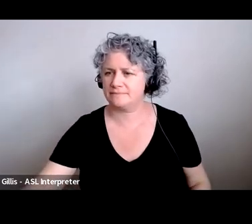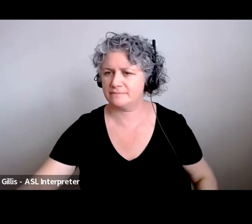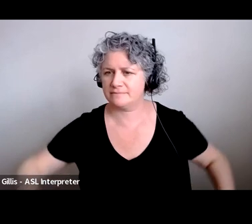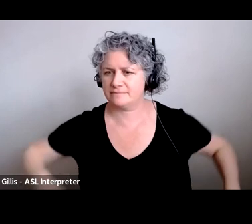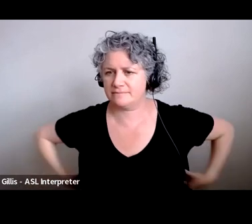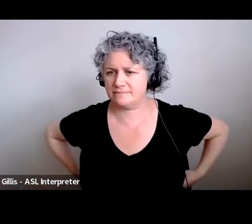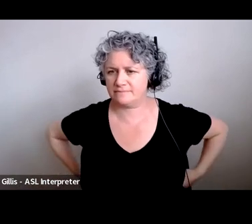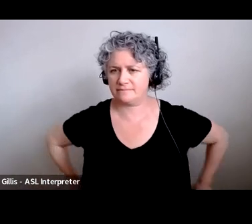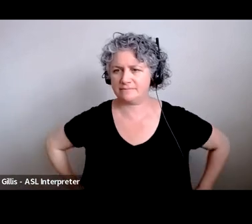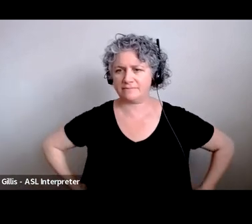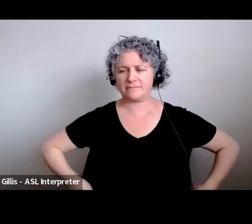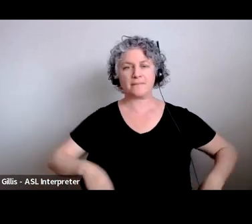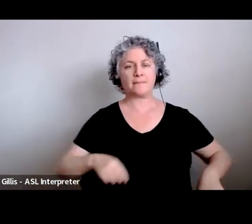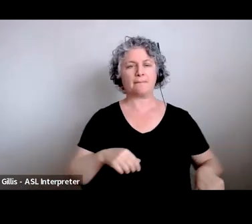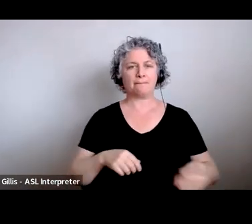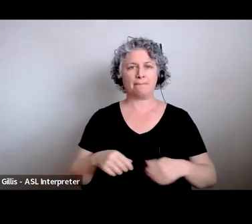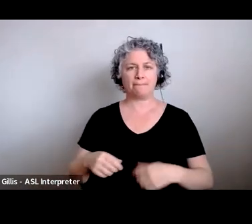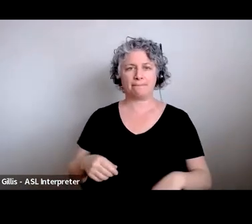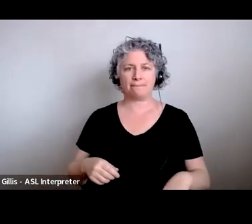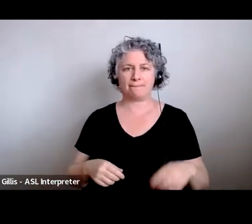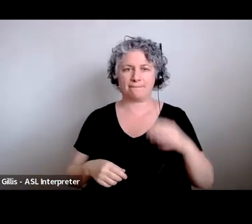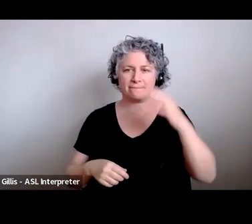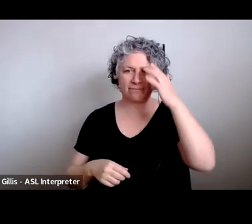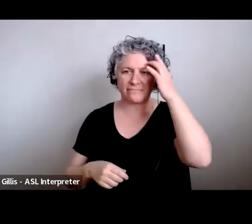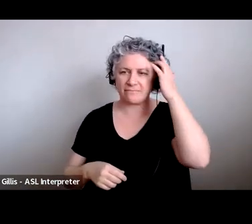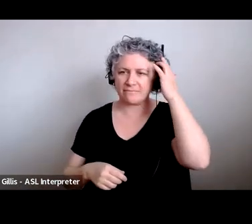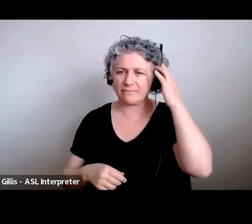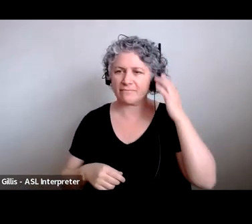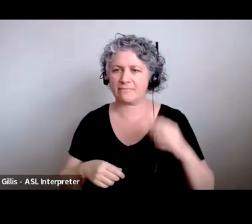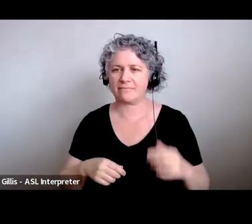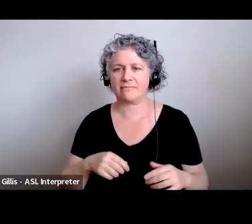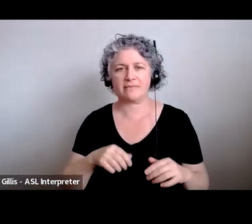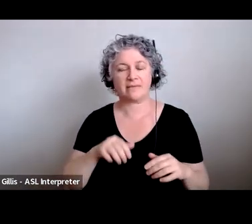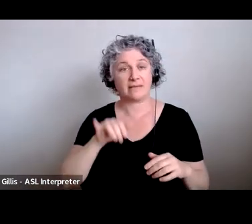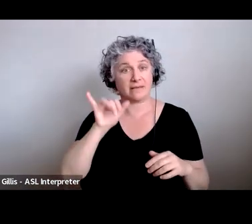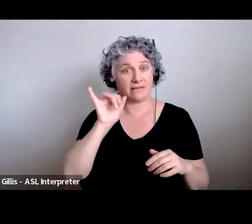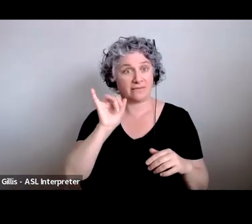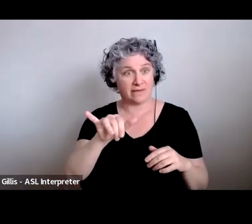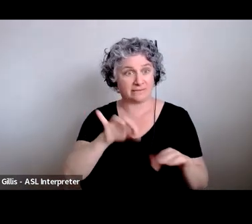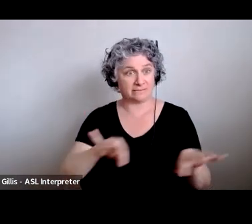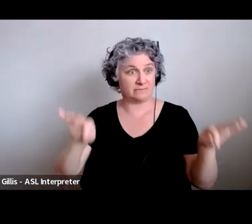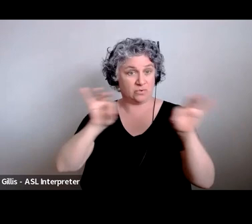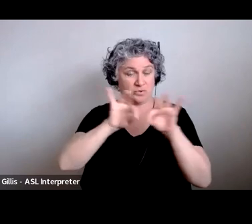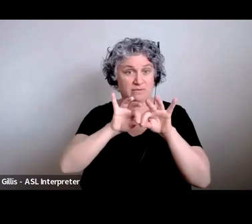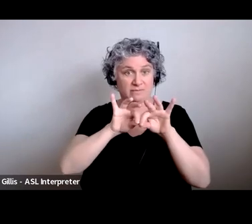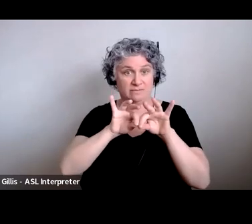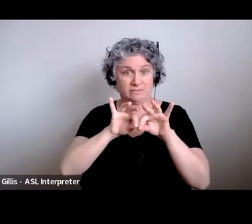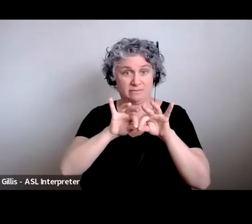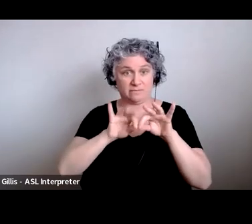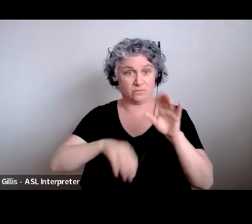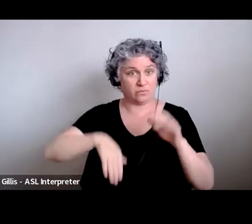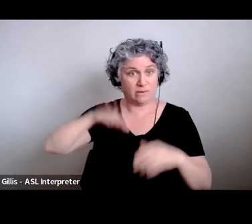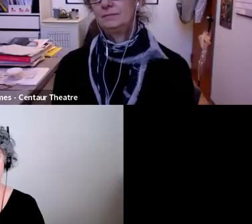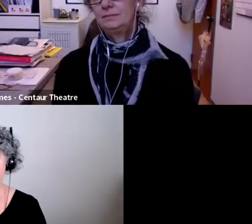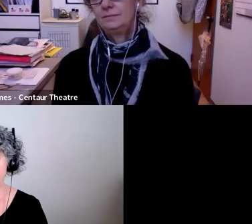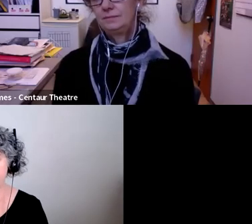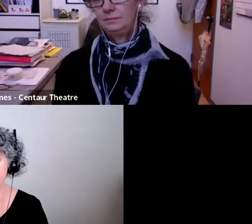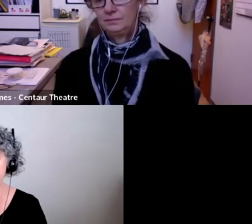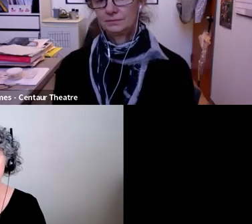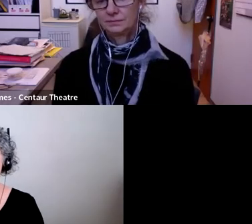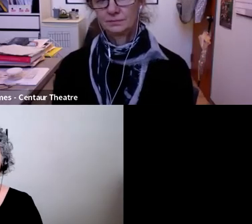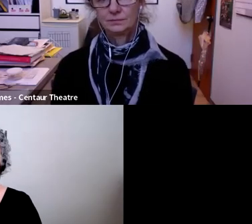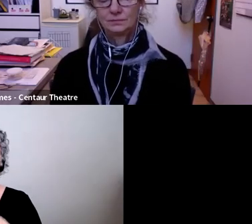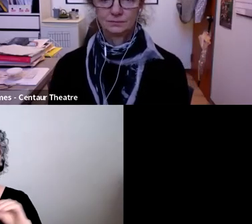really fascinating, because as somebody who grew up in Edmonton and moved to Montreal to study, it